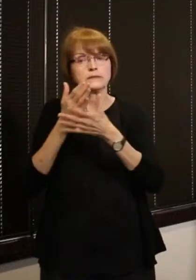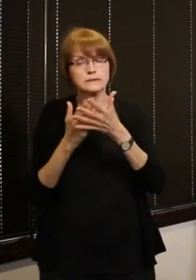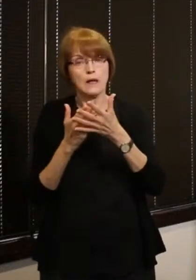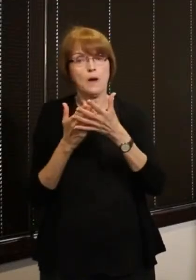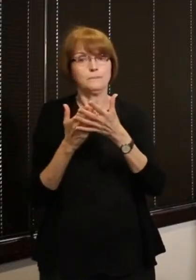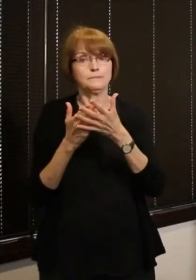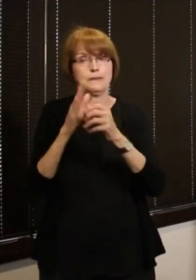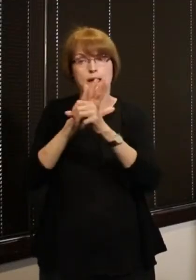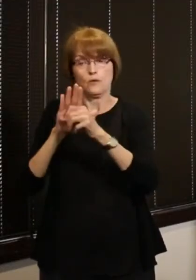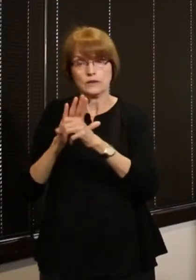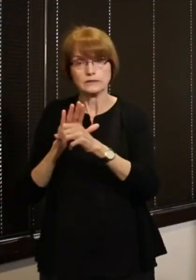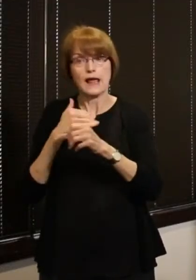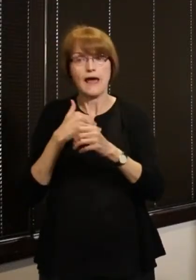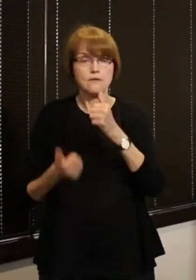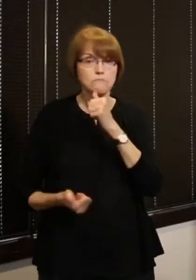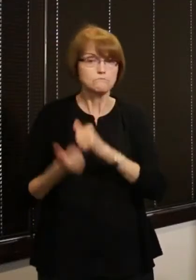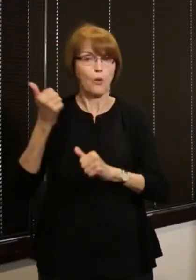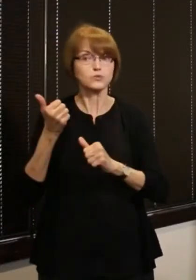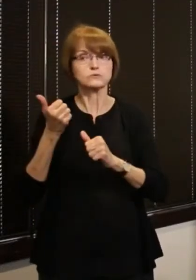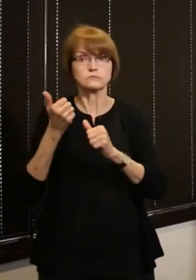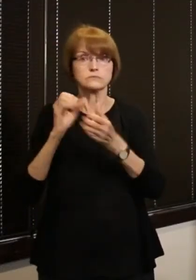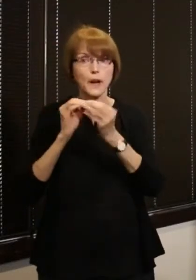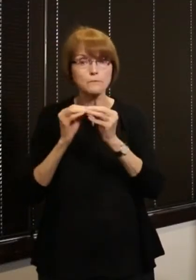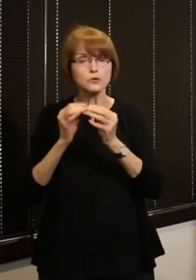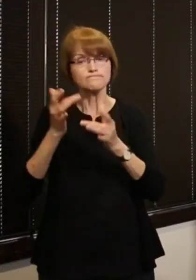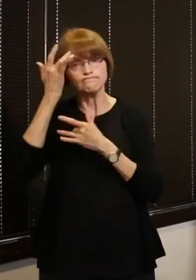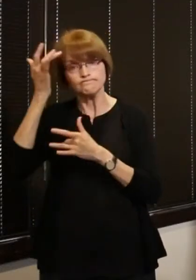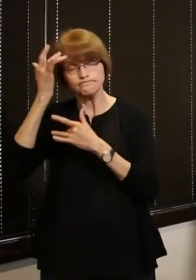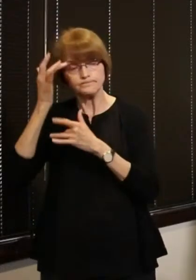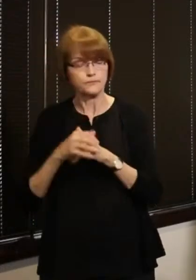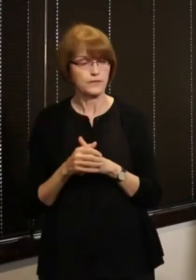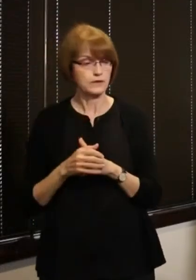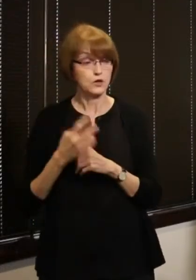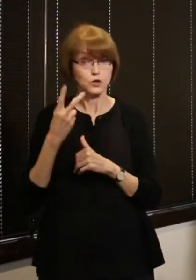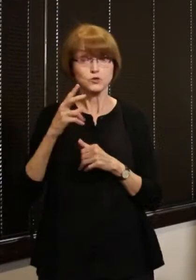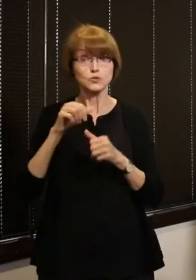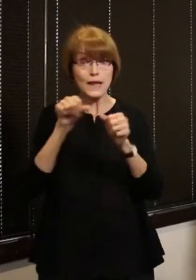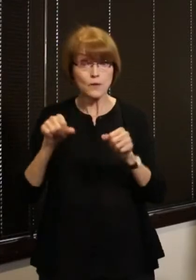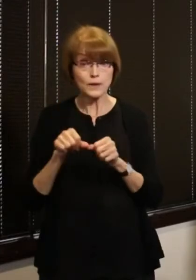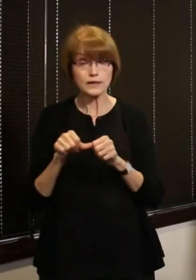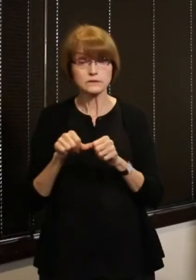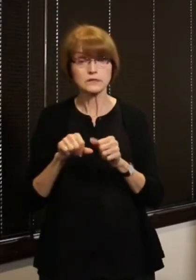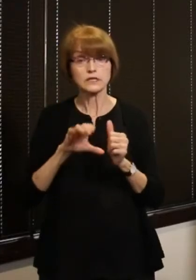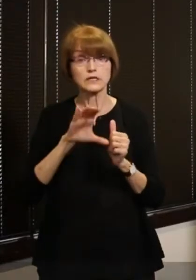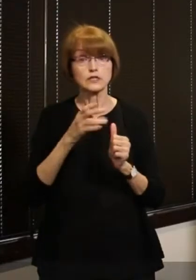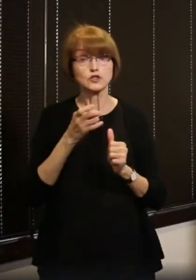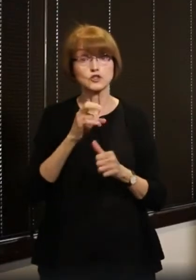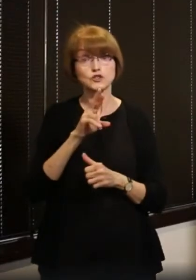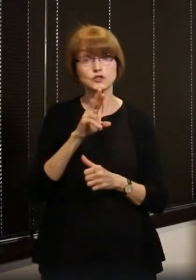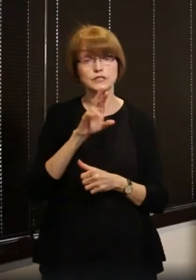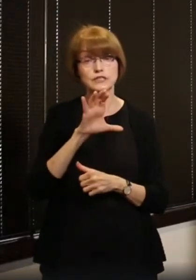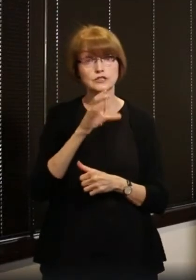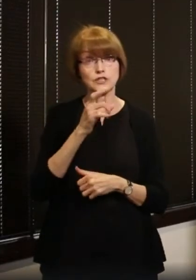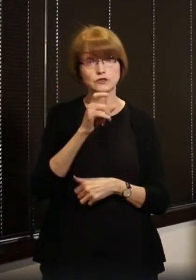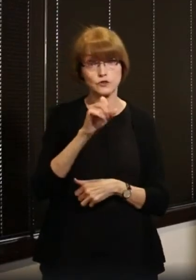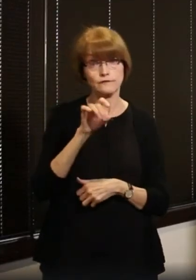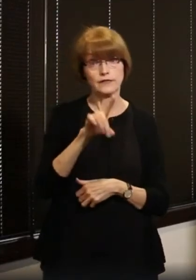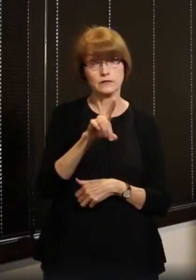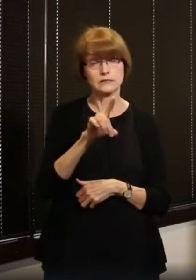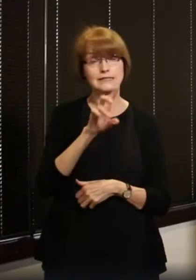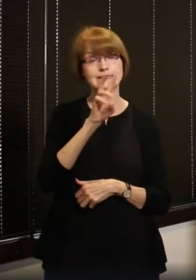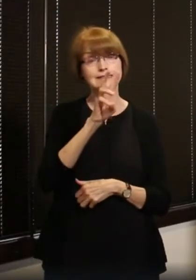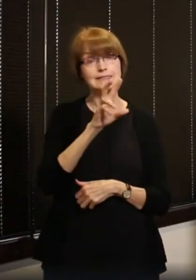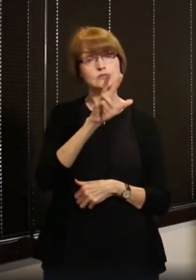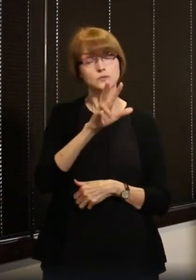largest increase. And so you'll see we've highlighted 2 areas here. One is Chesterfield, which is the 63017